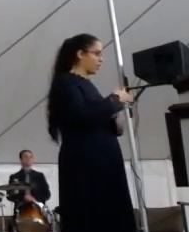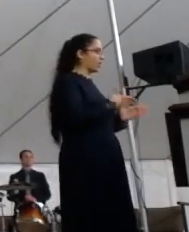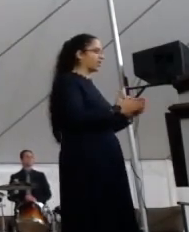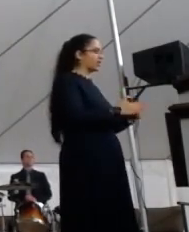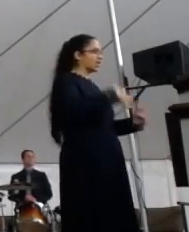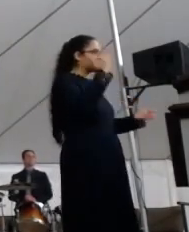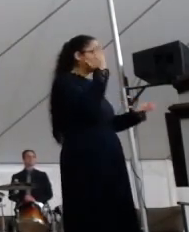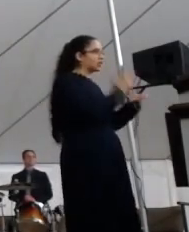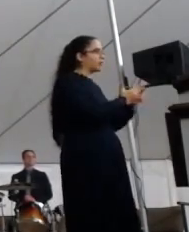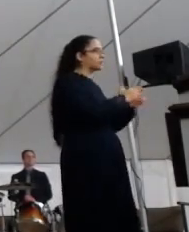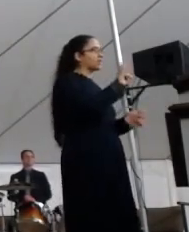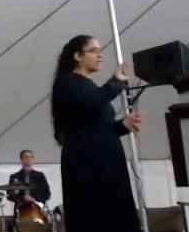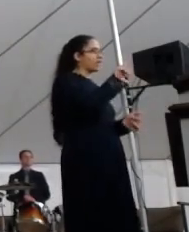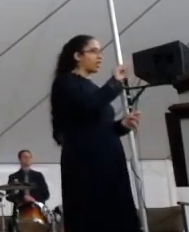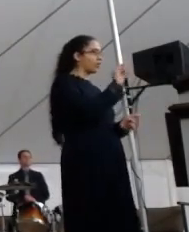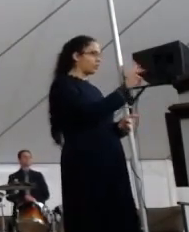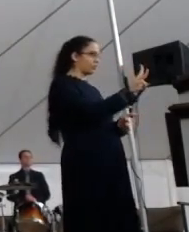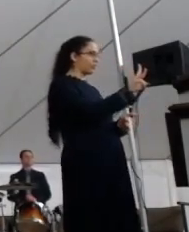the flow.